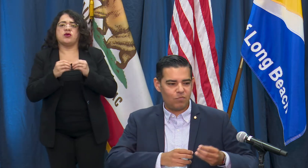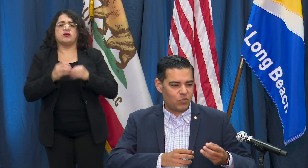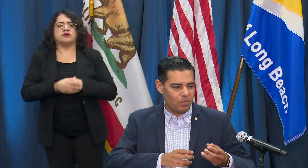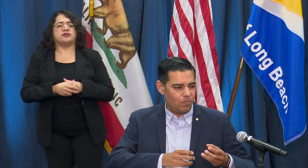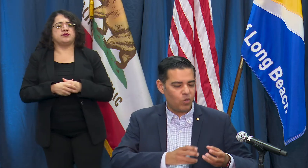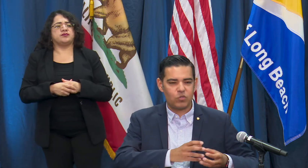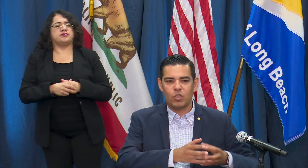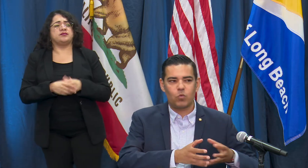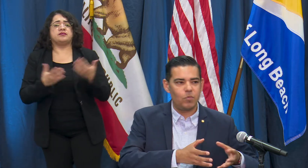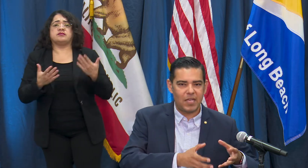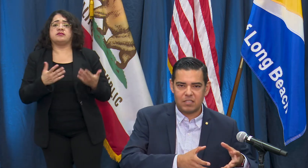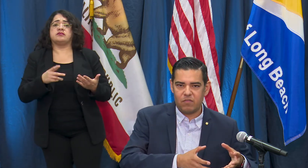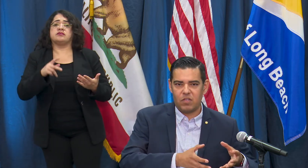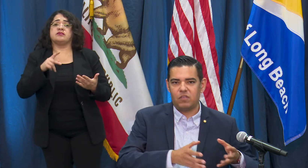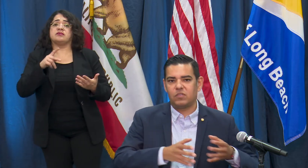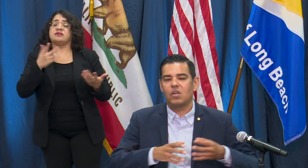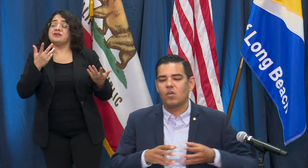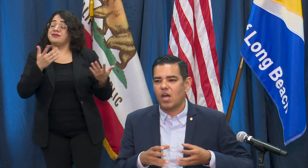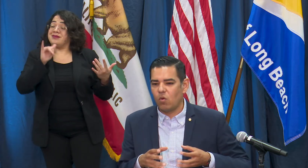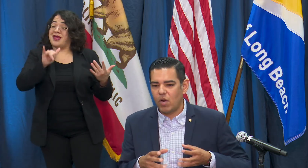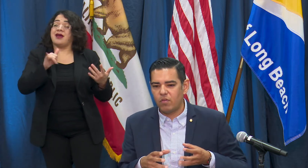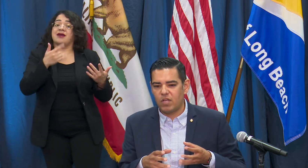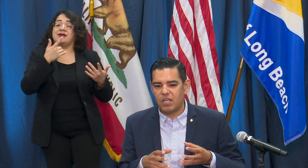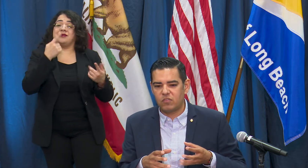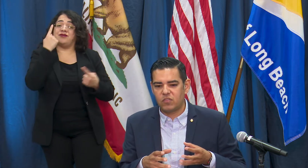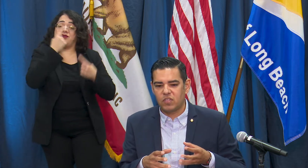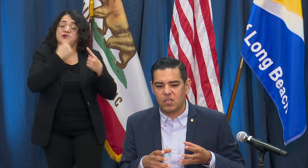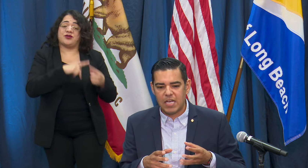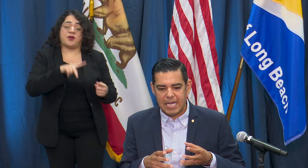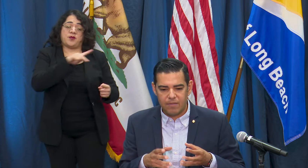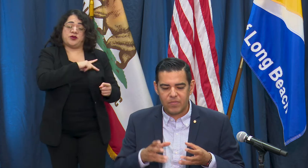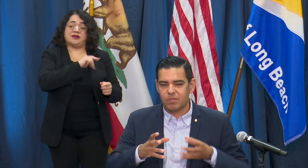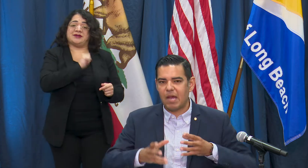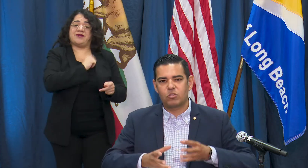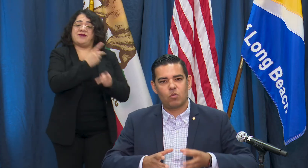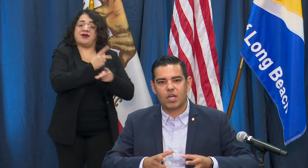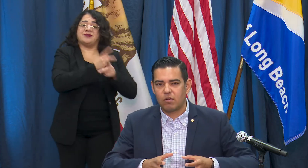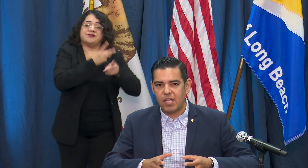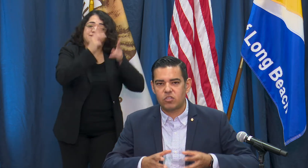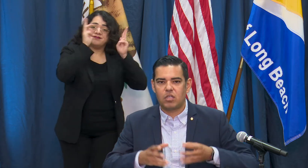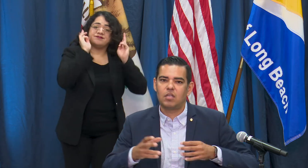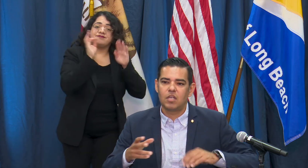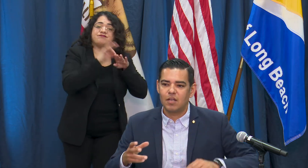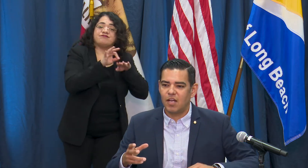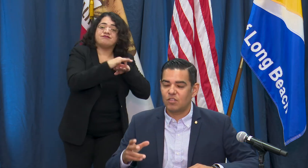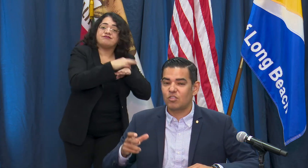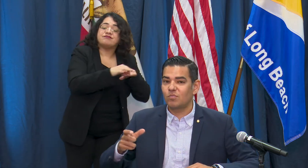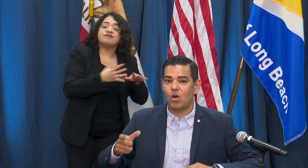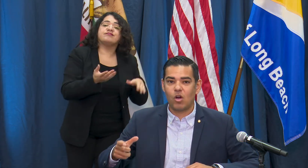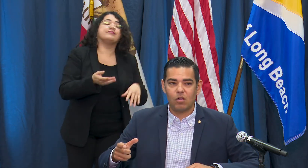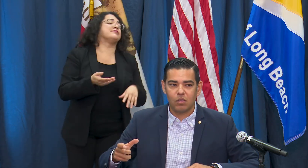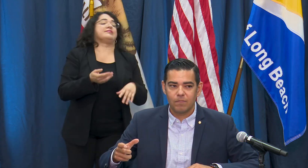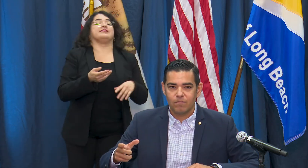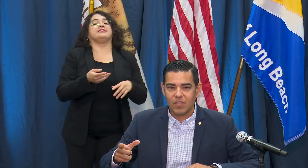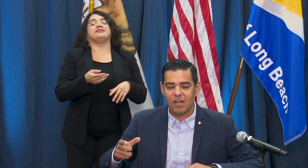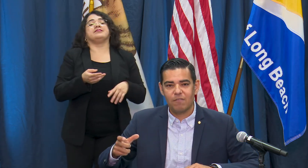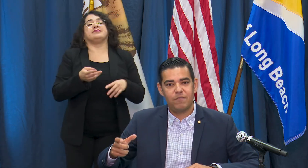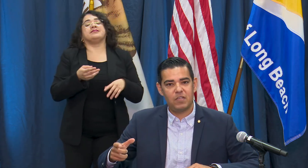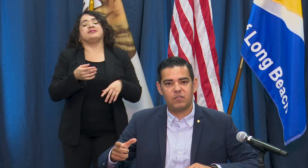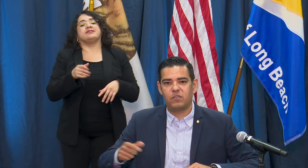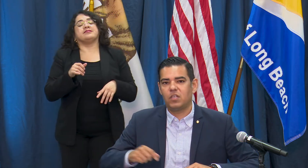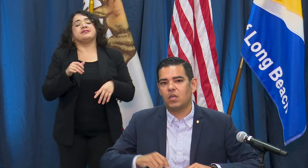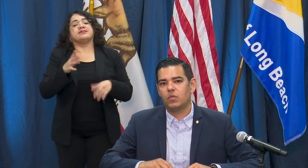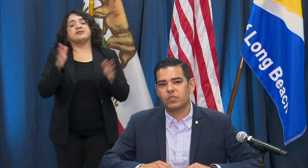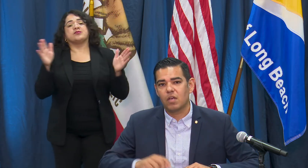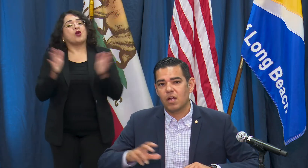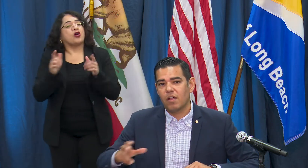it's some personal grooming activities, whether it's some outdoor recreation, small